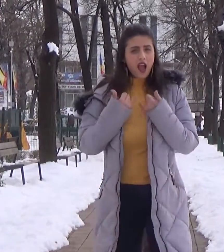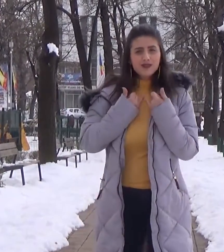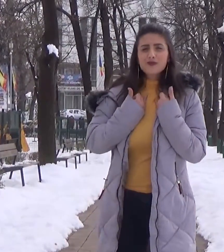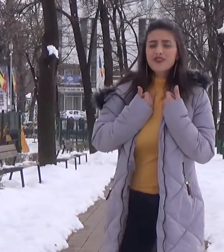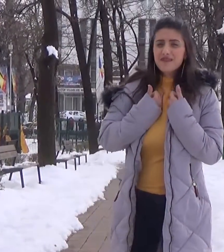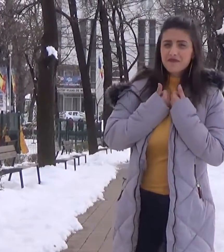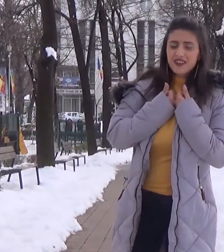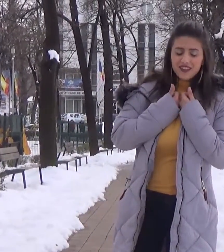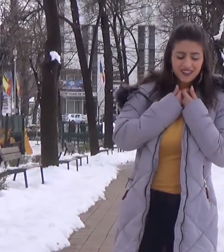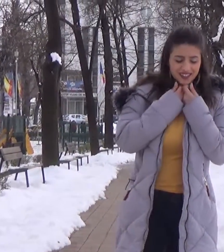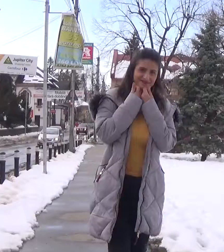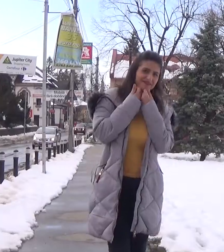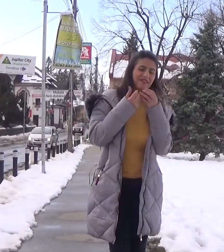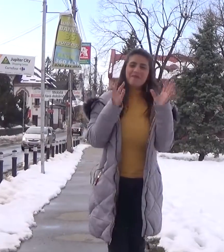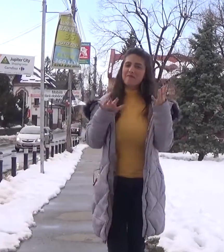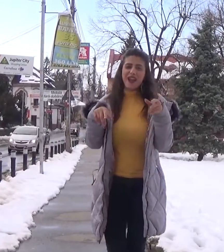help me.